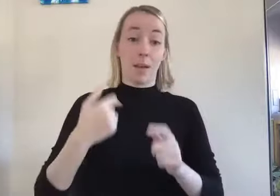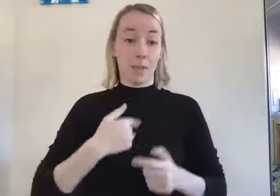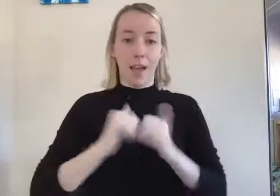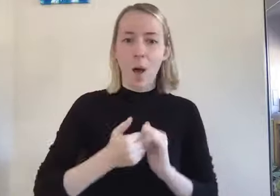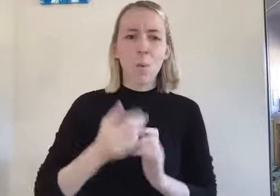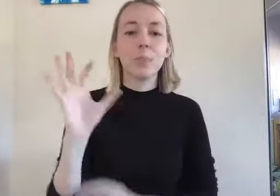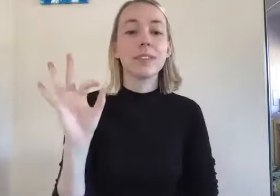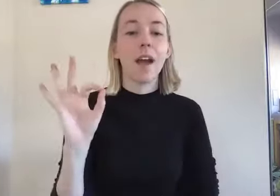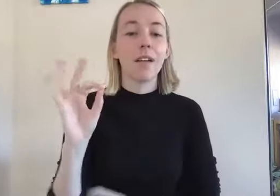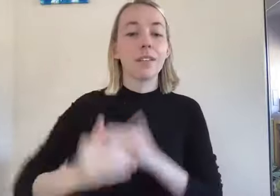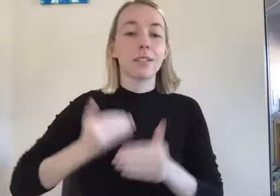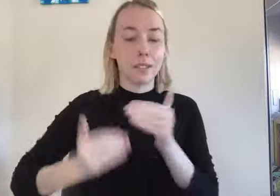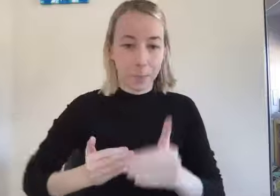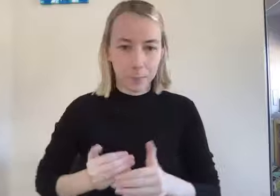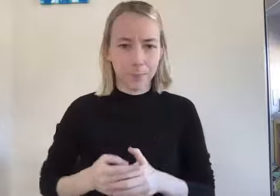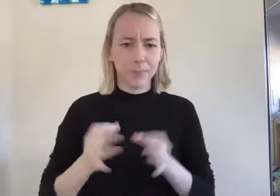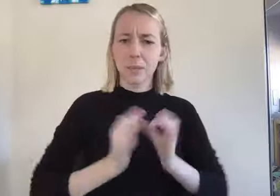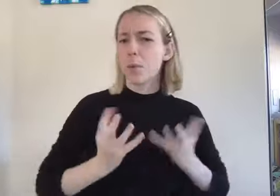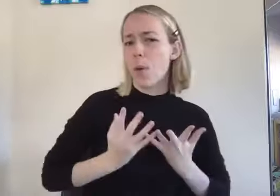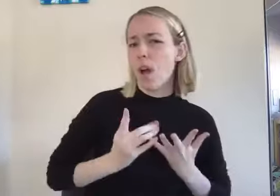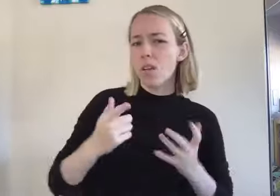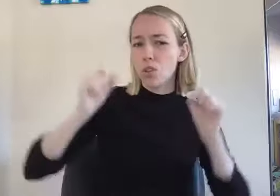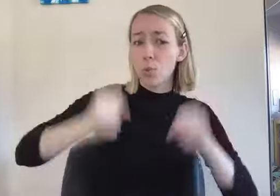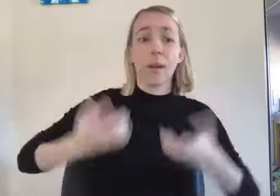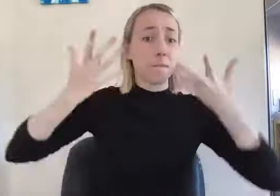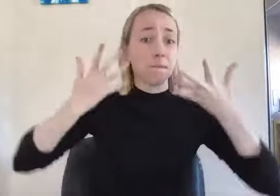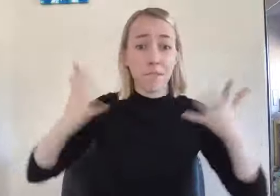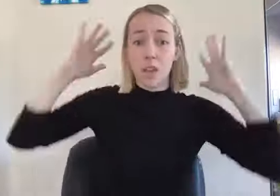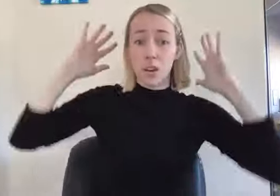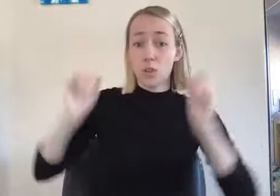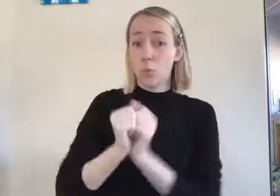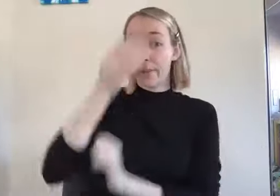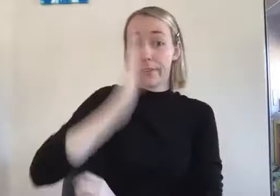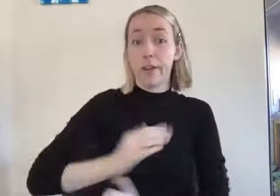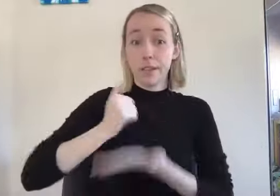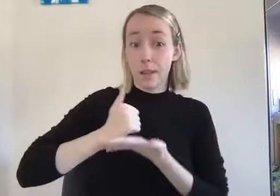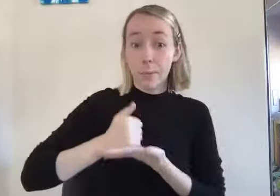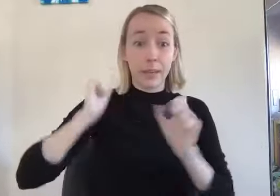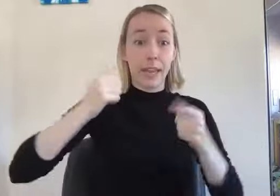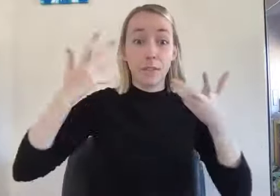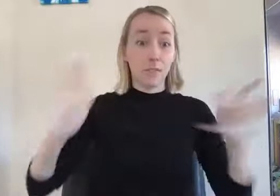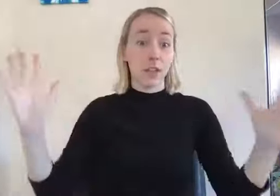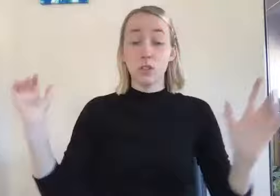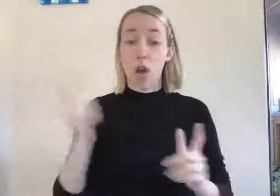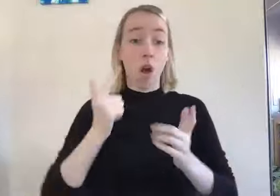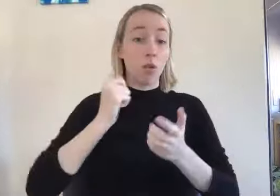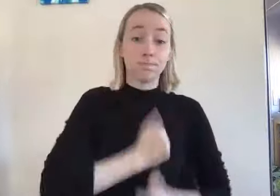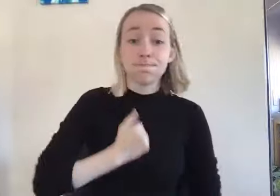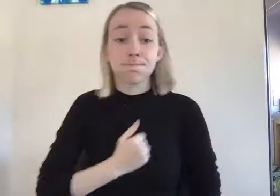I heard about the 9th step. And what these guys were saying was that you can finish, with God's help, you can finish every amend that you